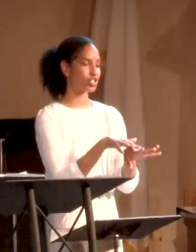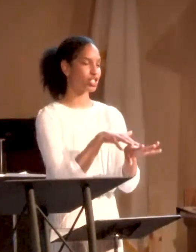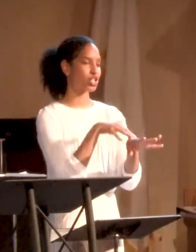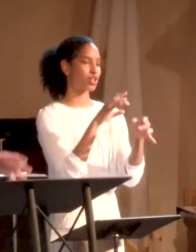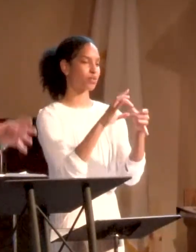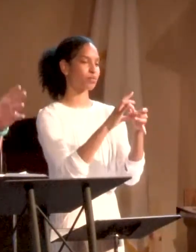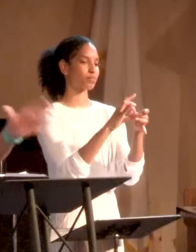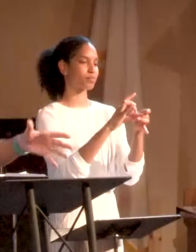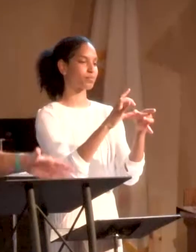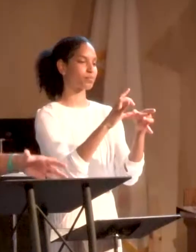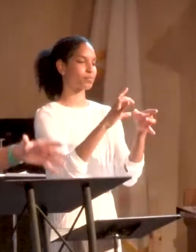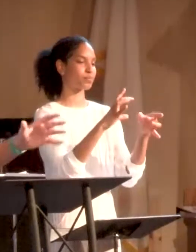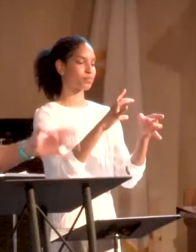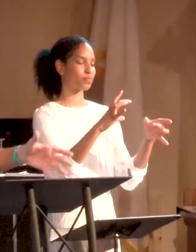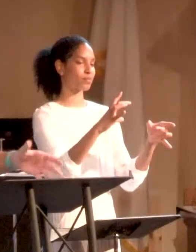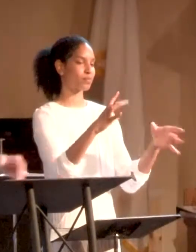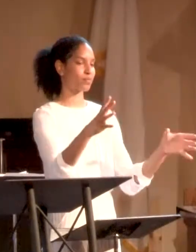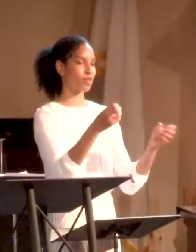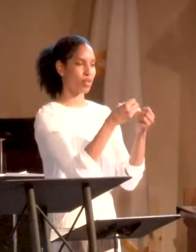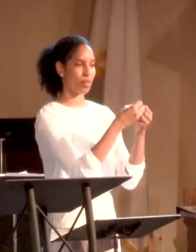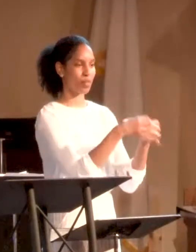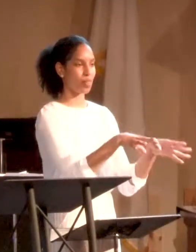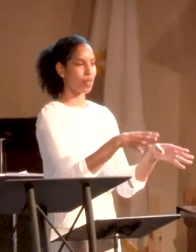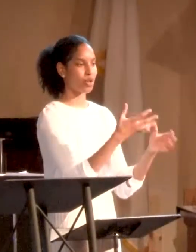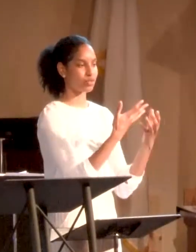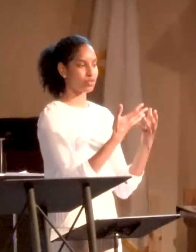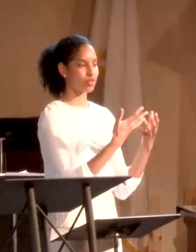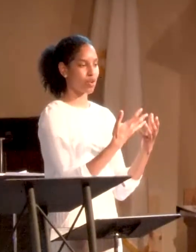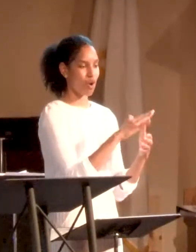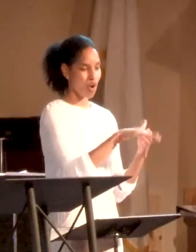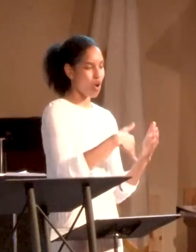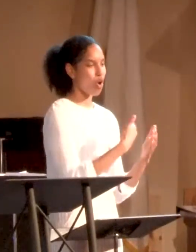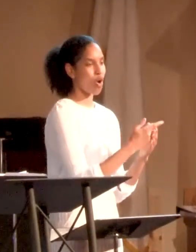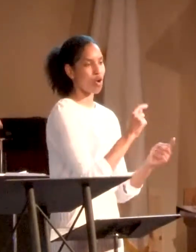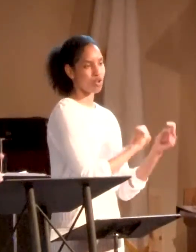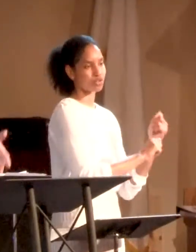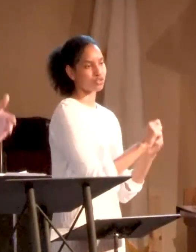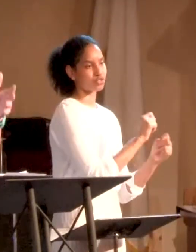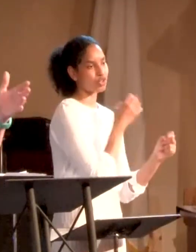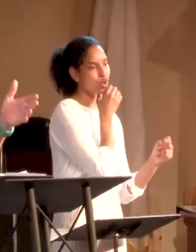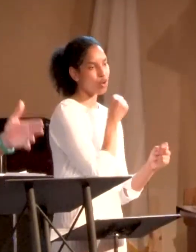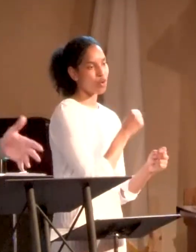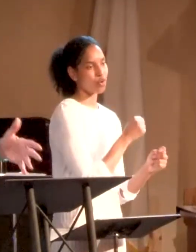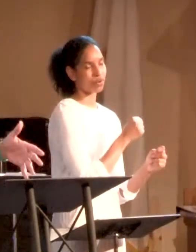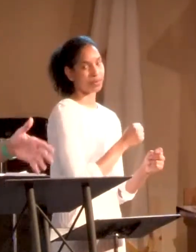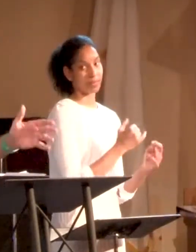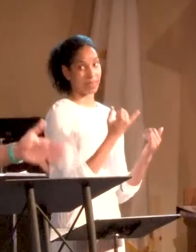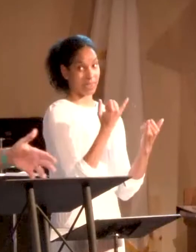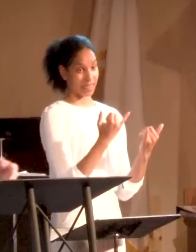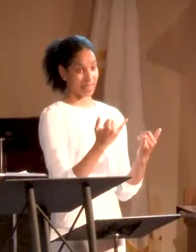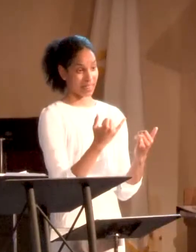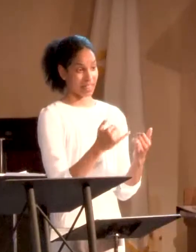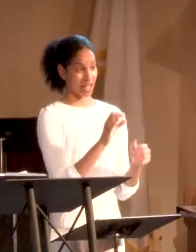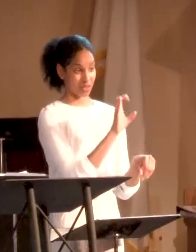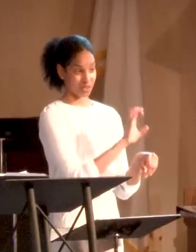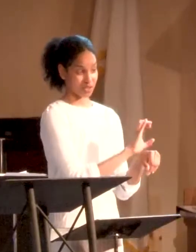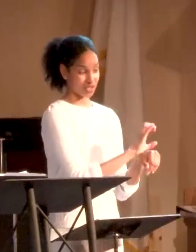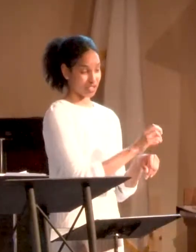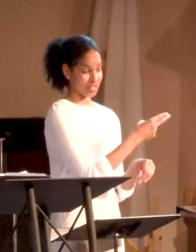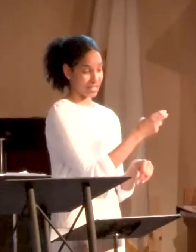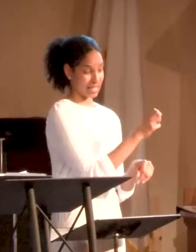last, there in the Jordanian wilderness, the church of the Hebraist